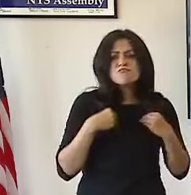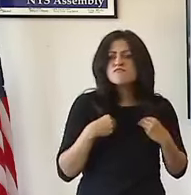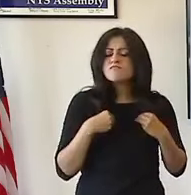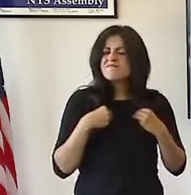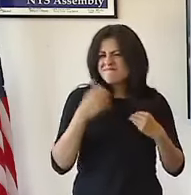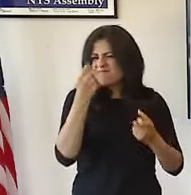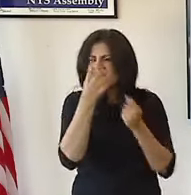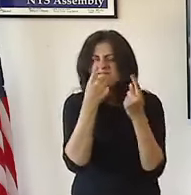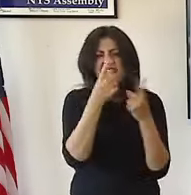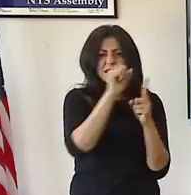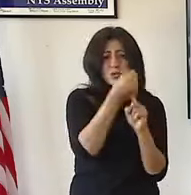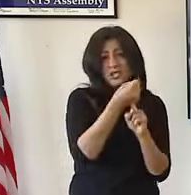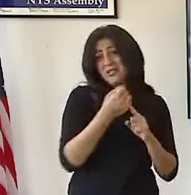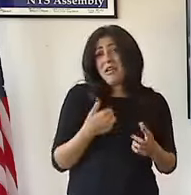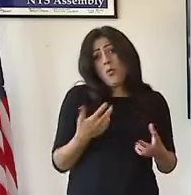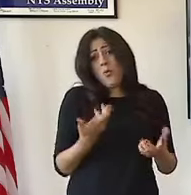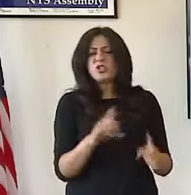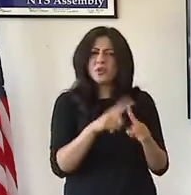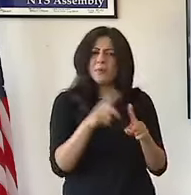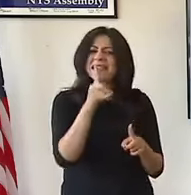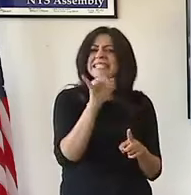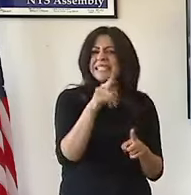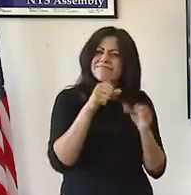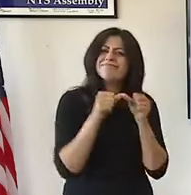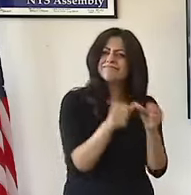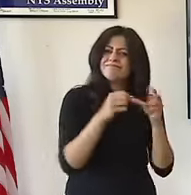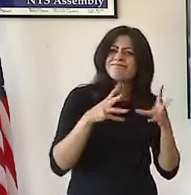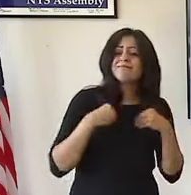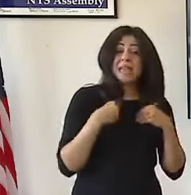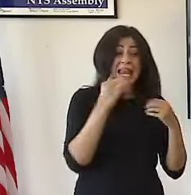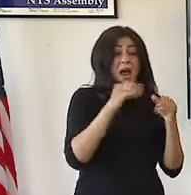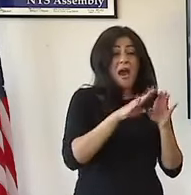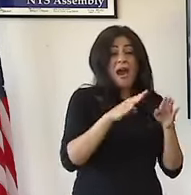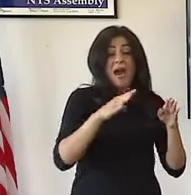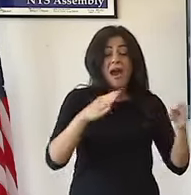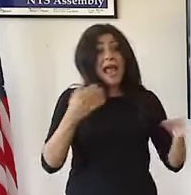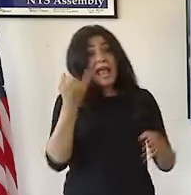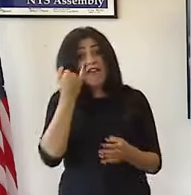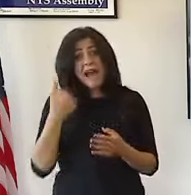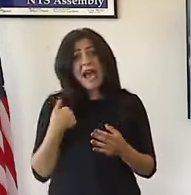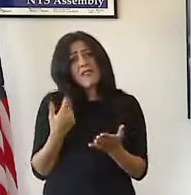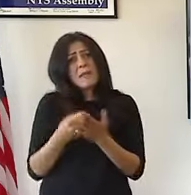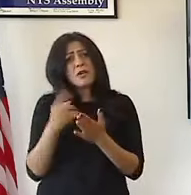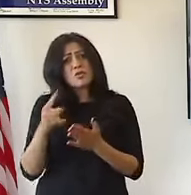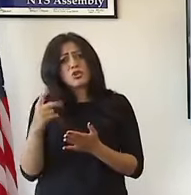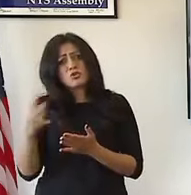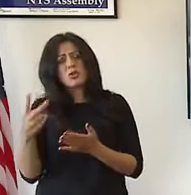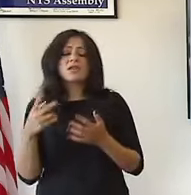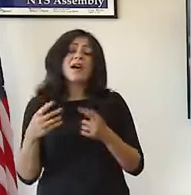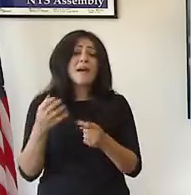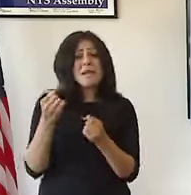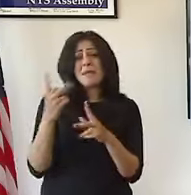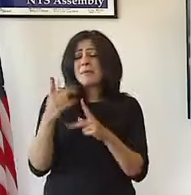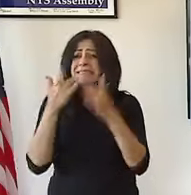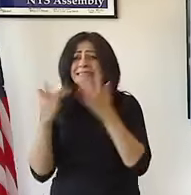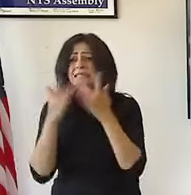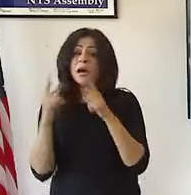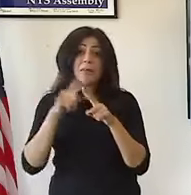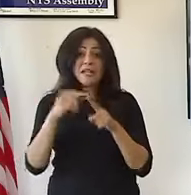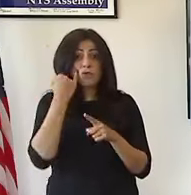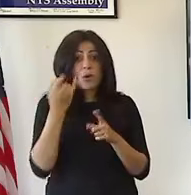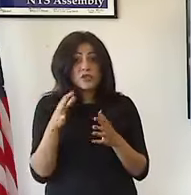certainly didn't want to have to do it, but they did it. And now as they reopen, if we have money in our pockets, and many people don't, but if you have a